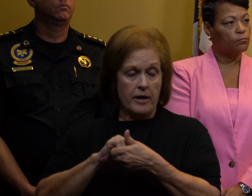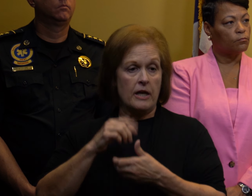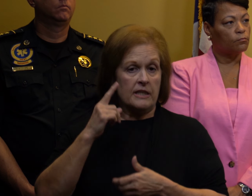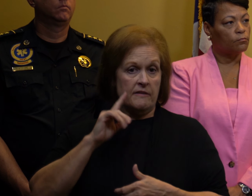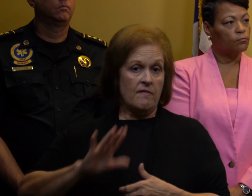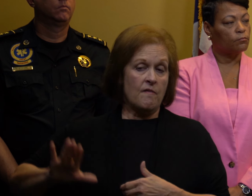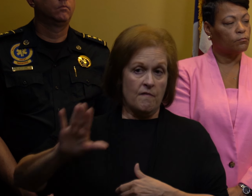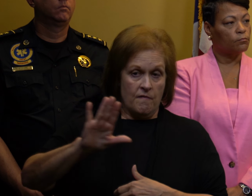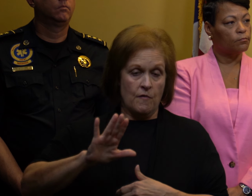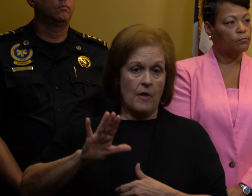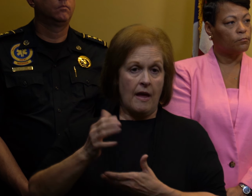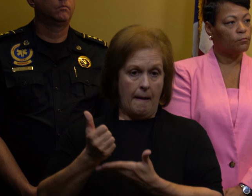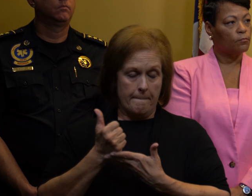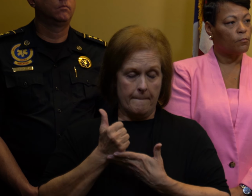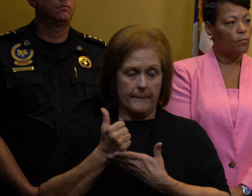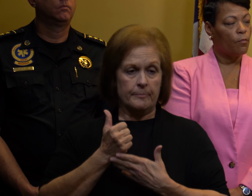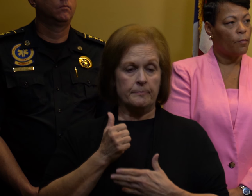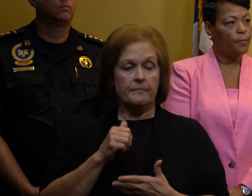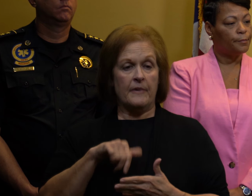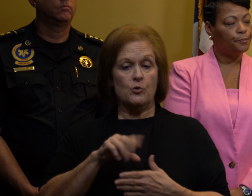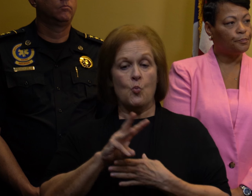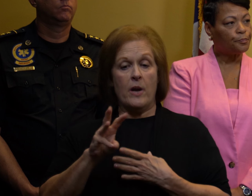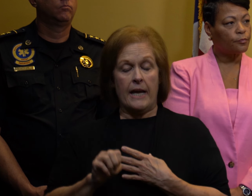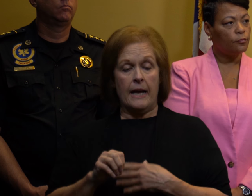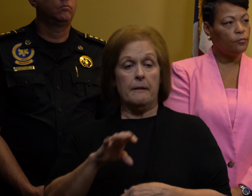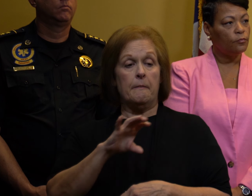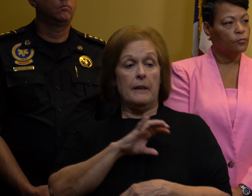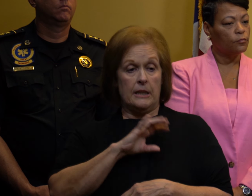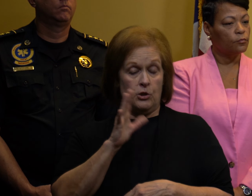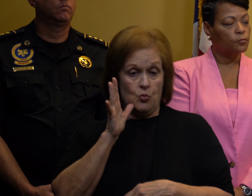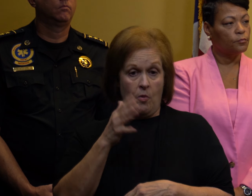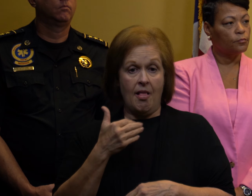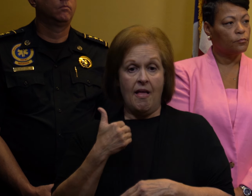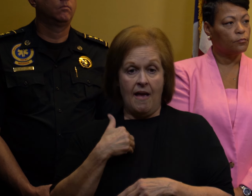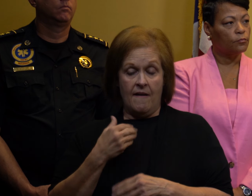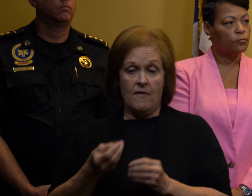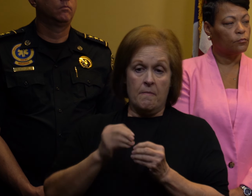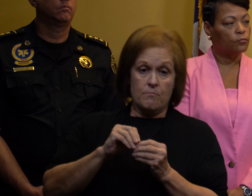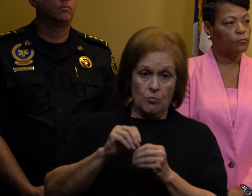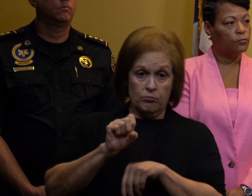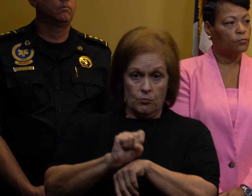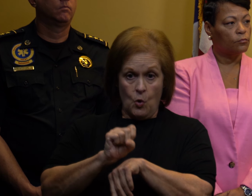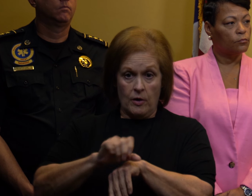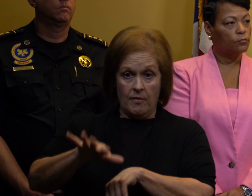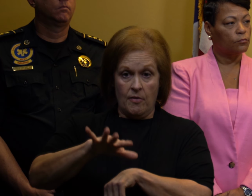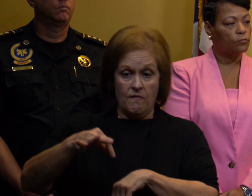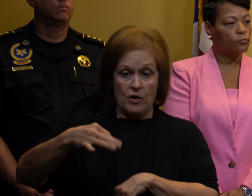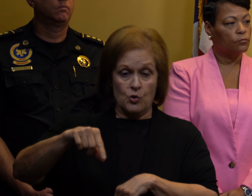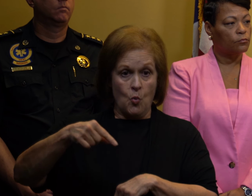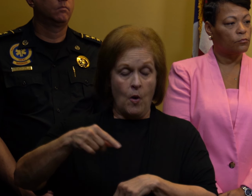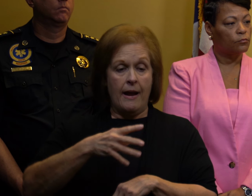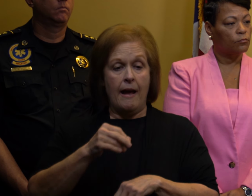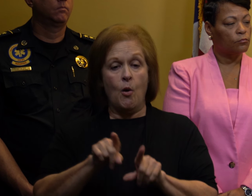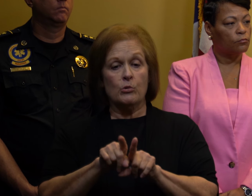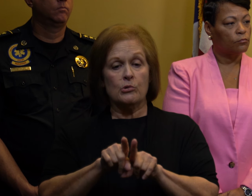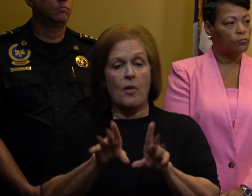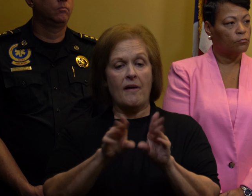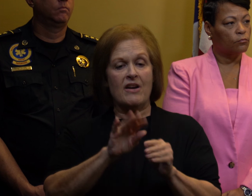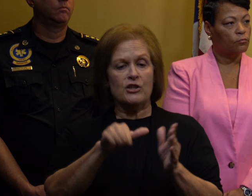support during this weekend. NOPD will have increased coverage in the downtown and French Quarter area, as well as the Convention